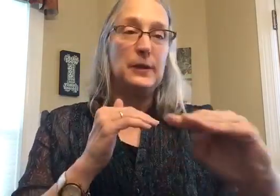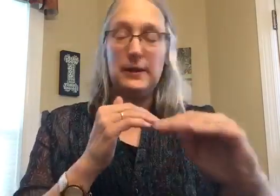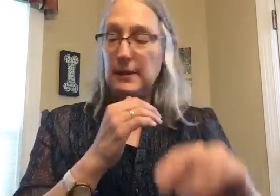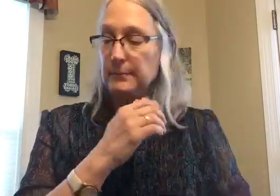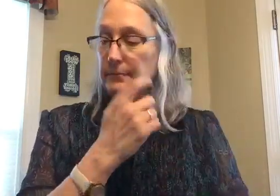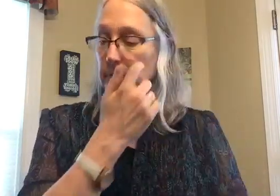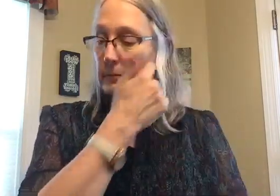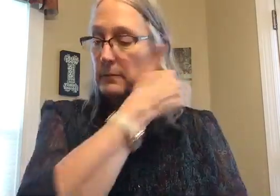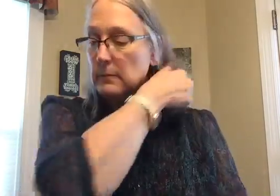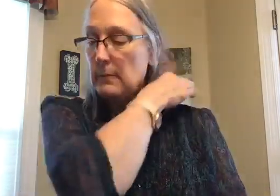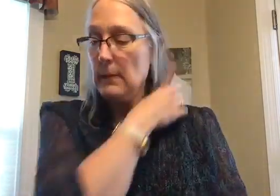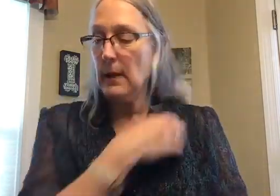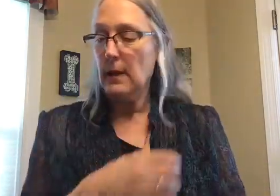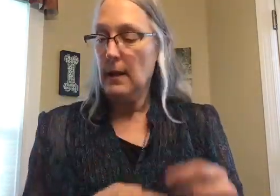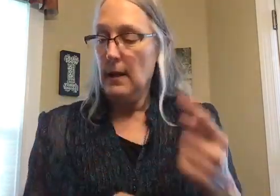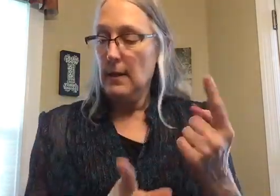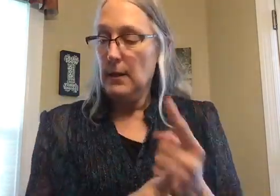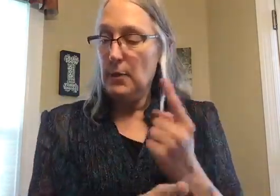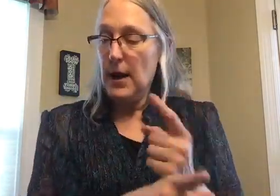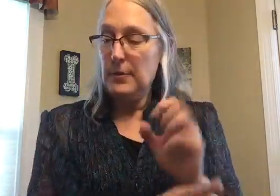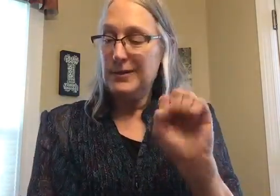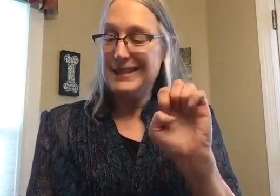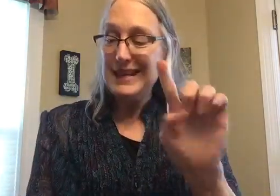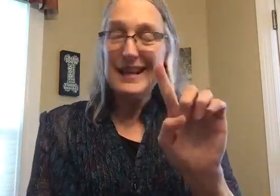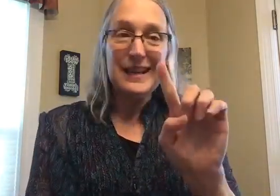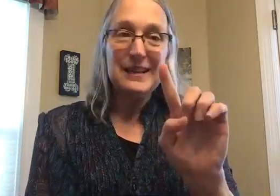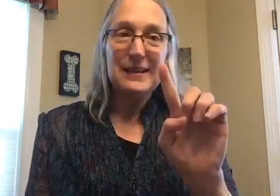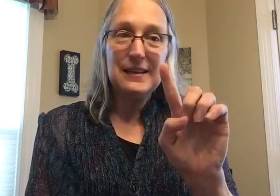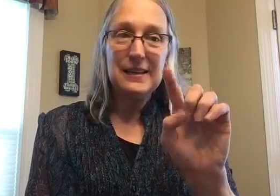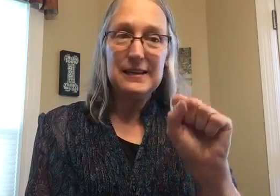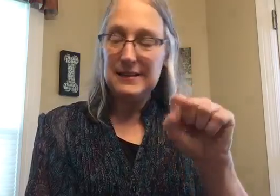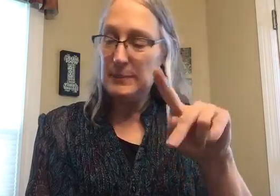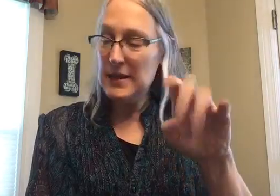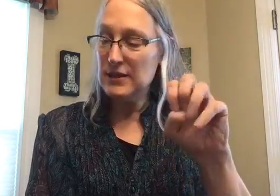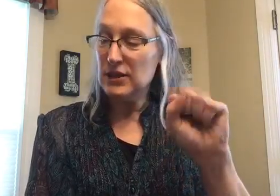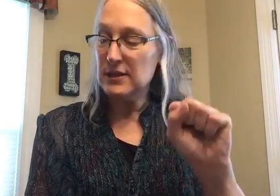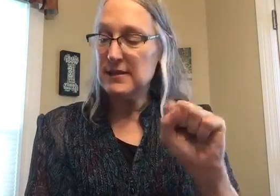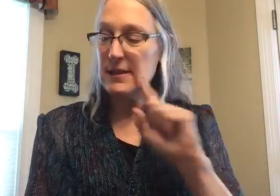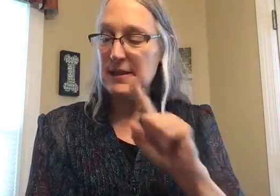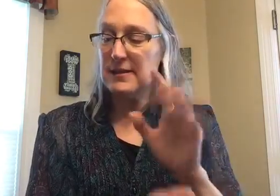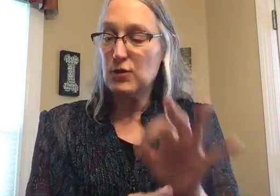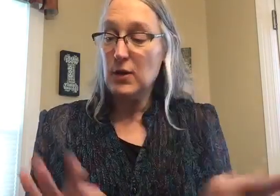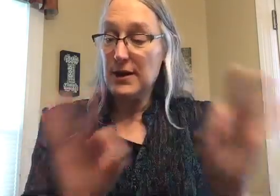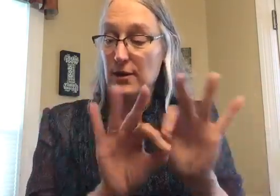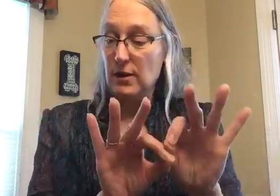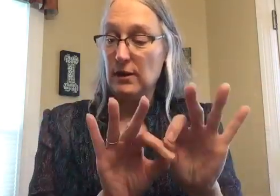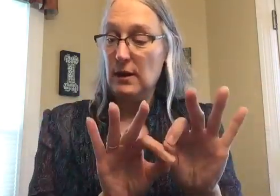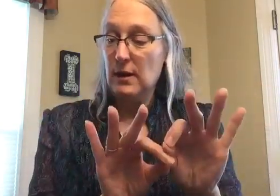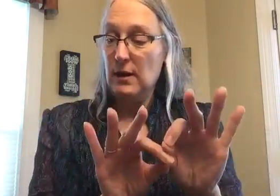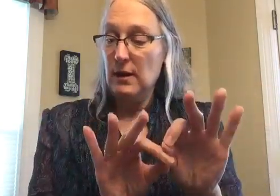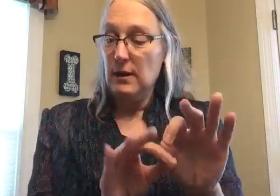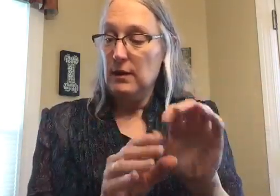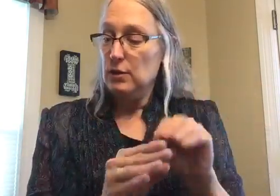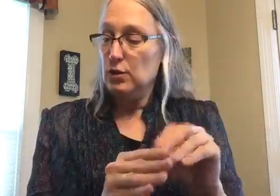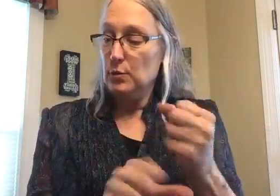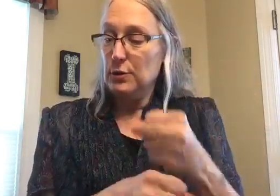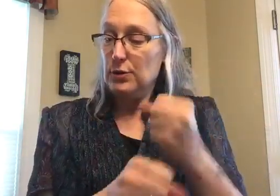stability. The proper seed species is critical to produce